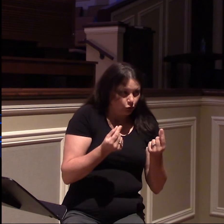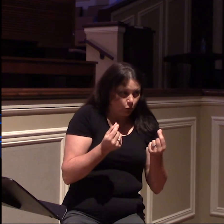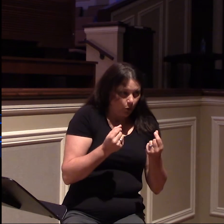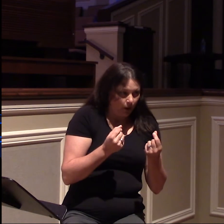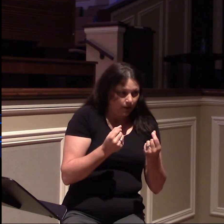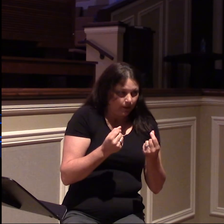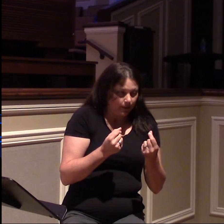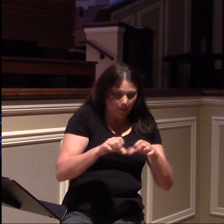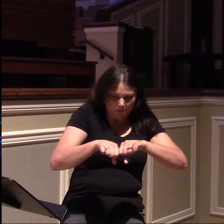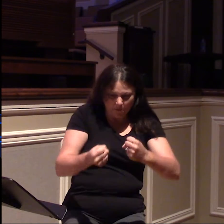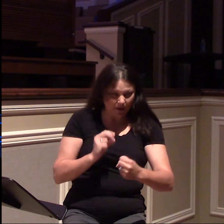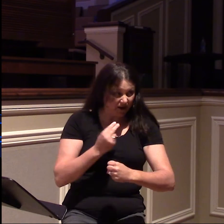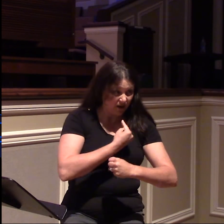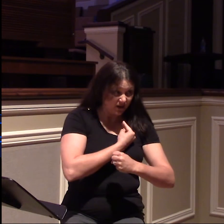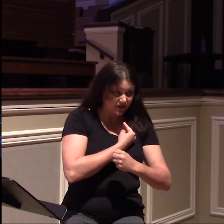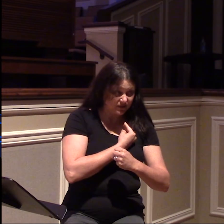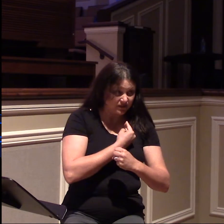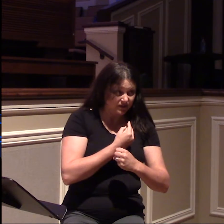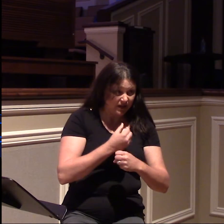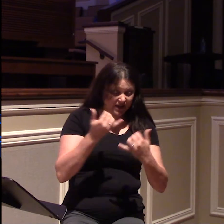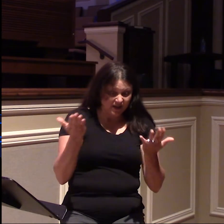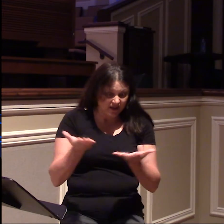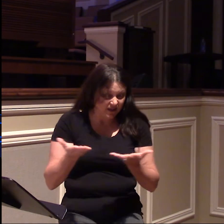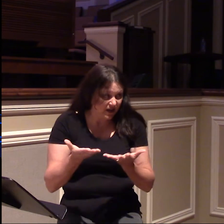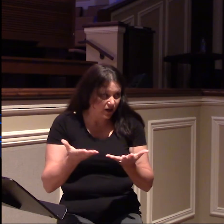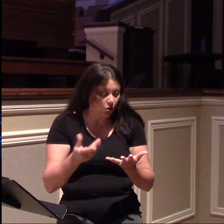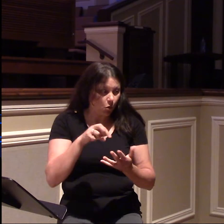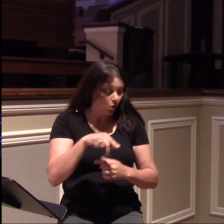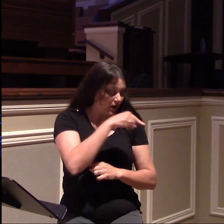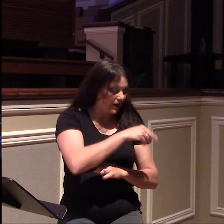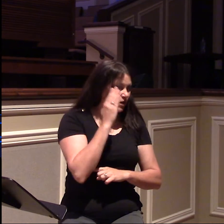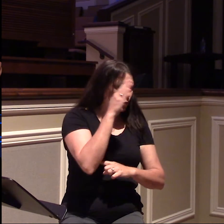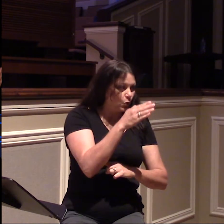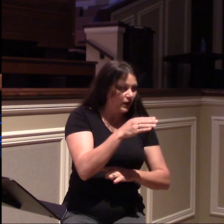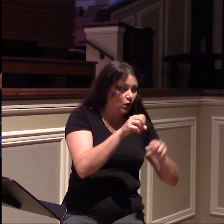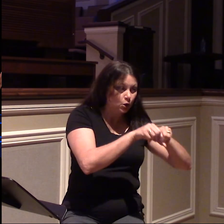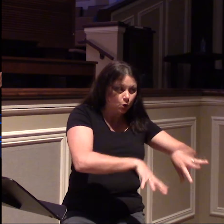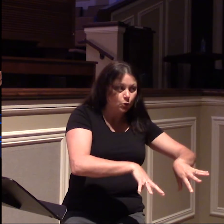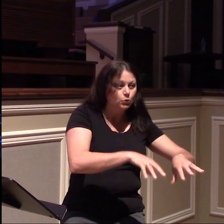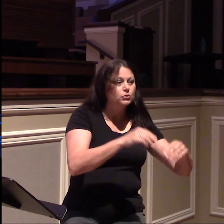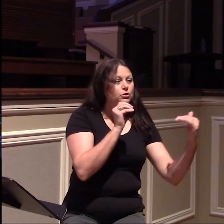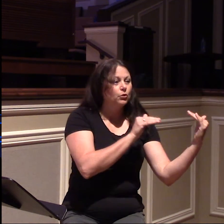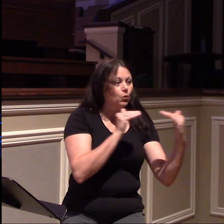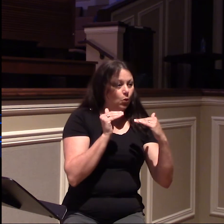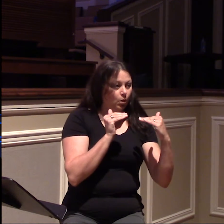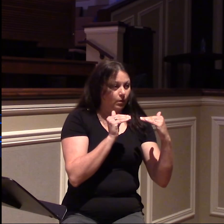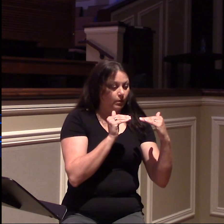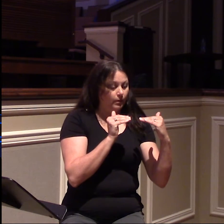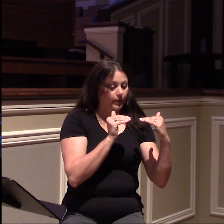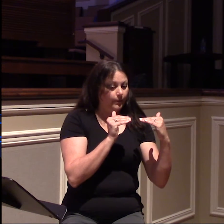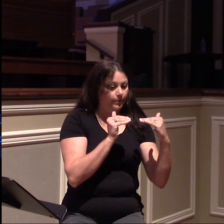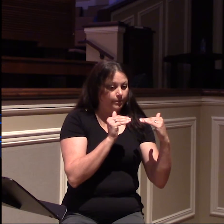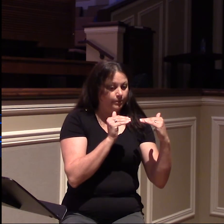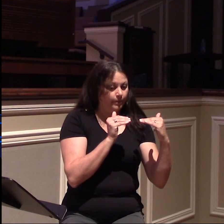will have to break us in this island or lose the war. If we can stand up to him, all